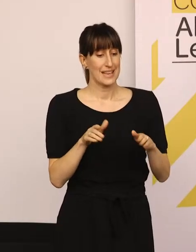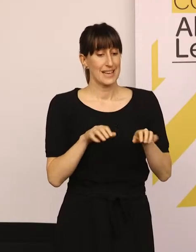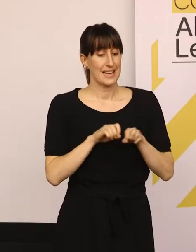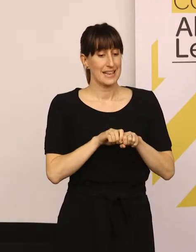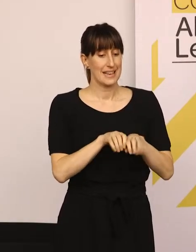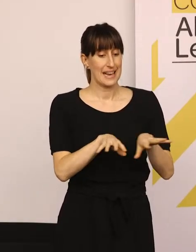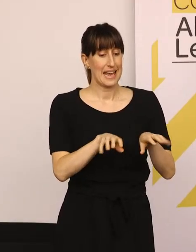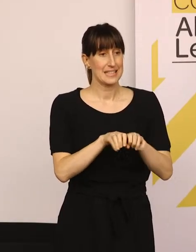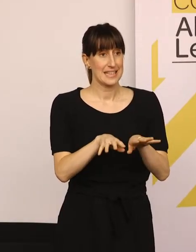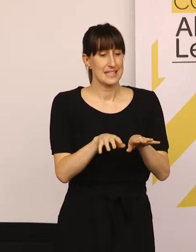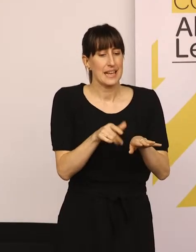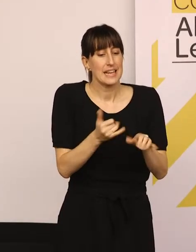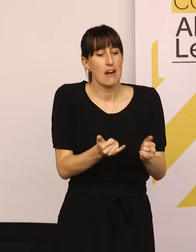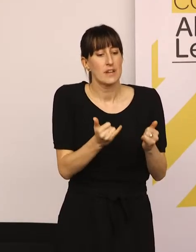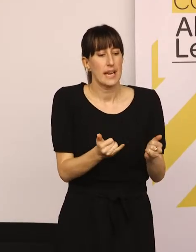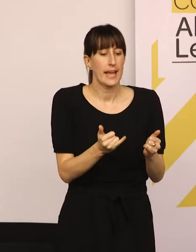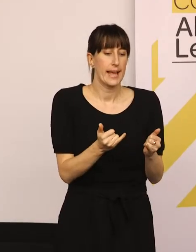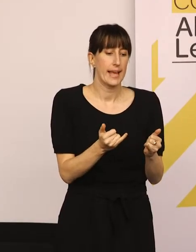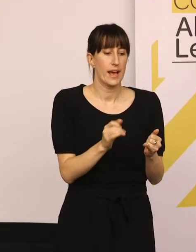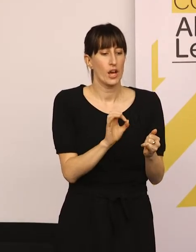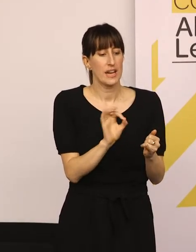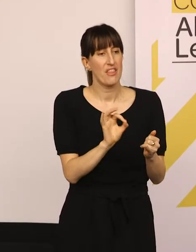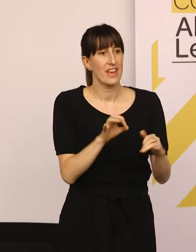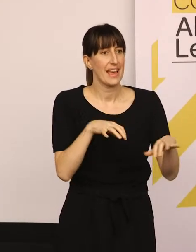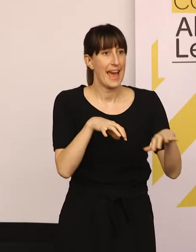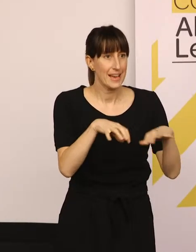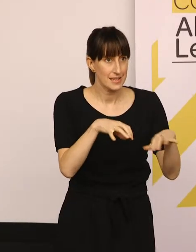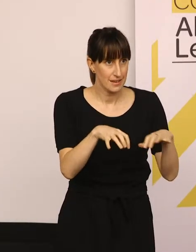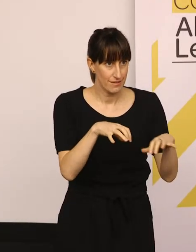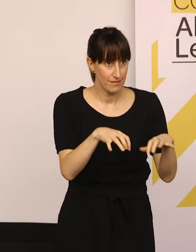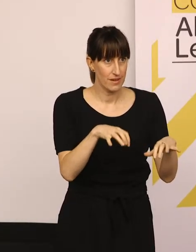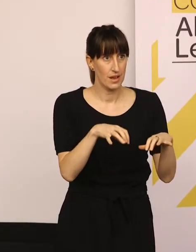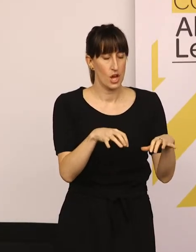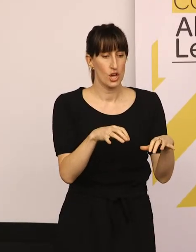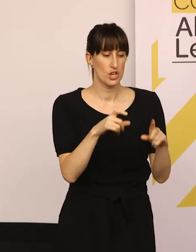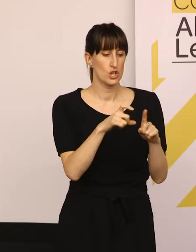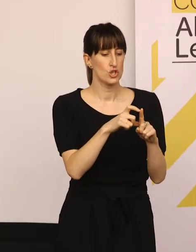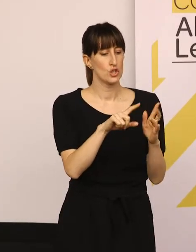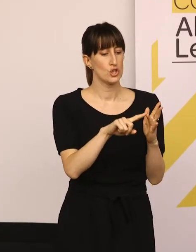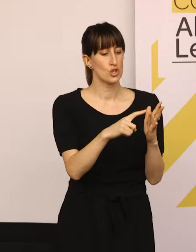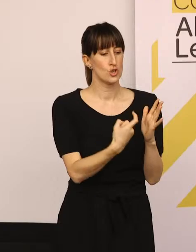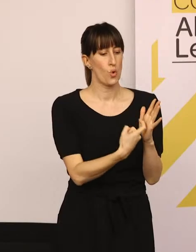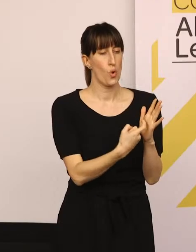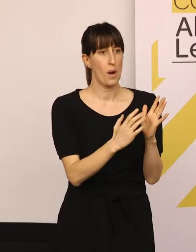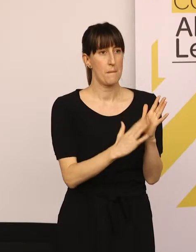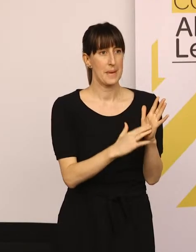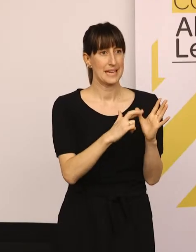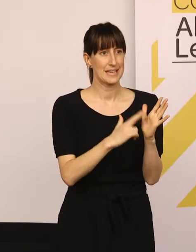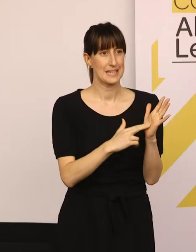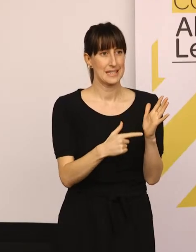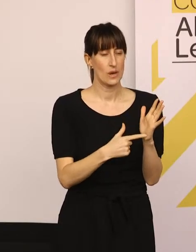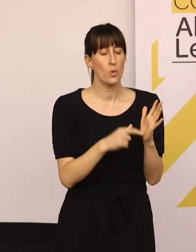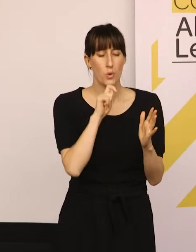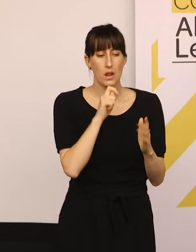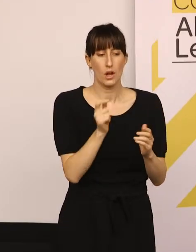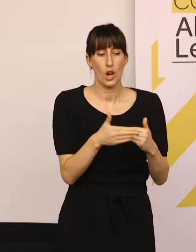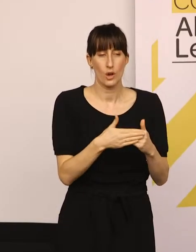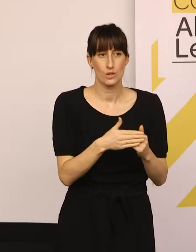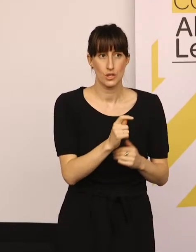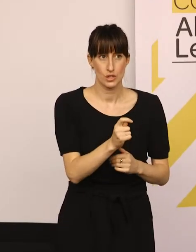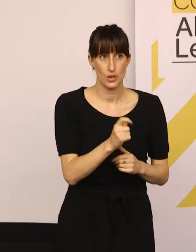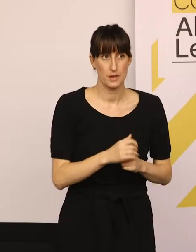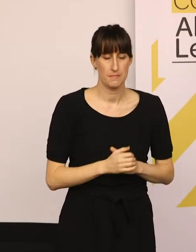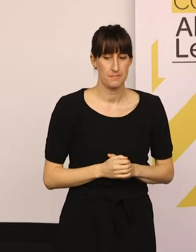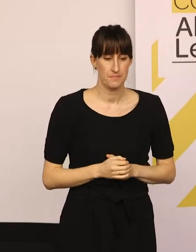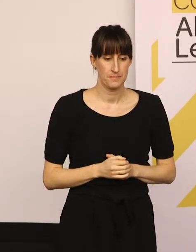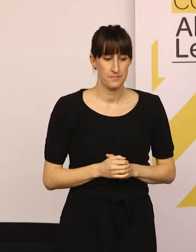closed over coming days as we get to a 28-day period of no further transmission within each of those clusters. Finally, I do